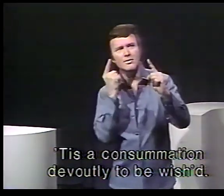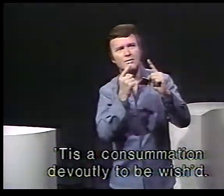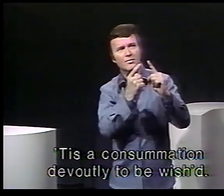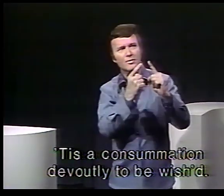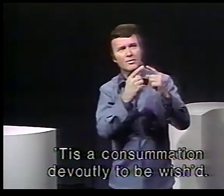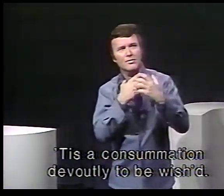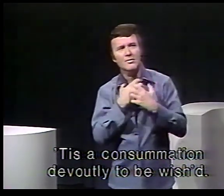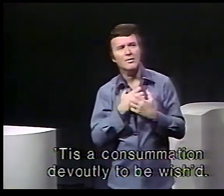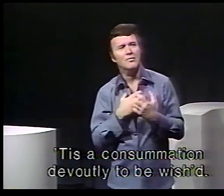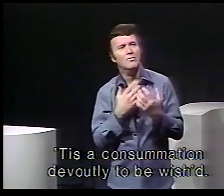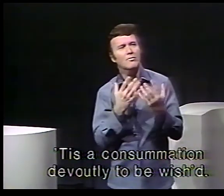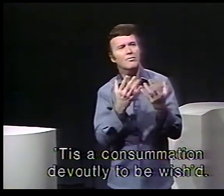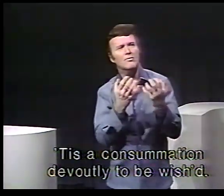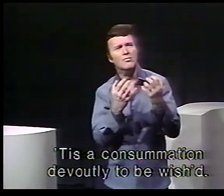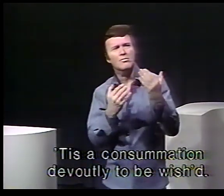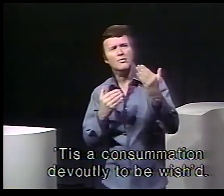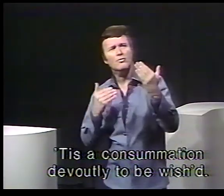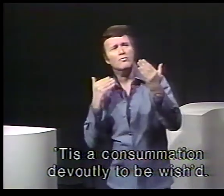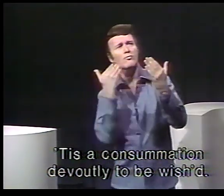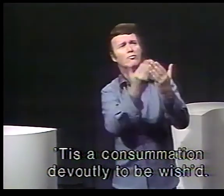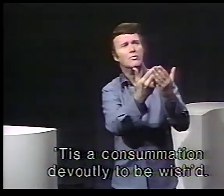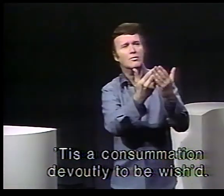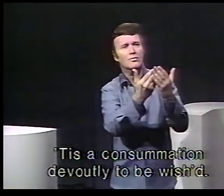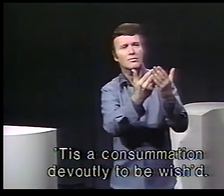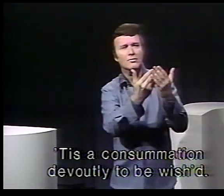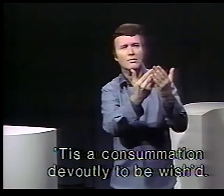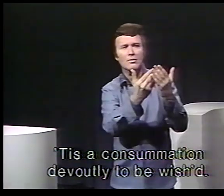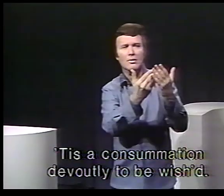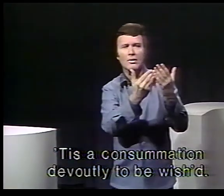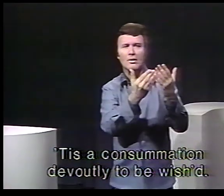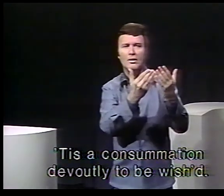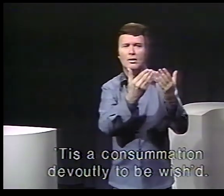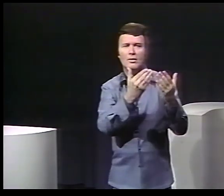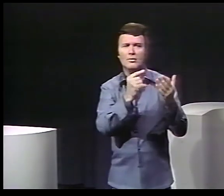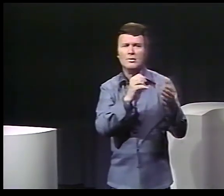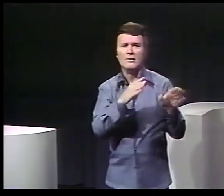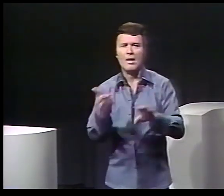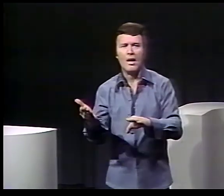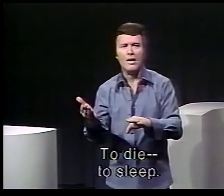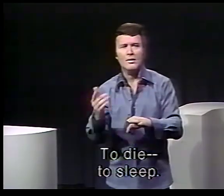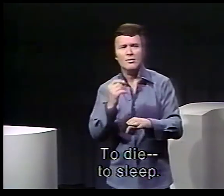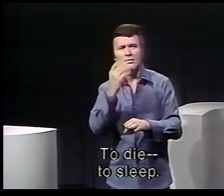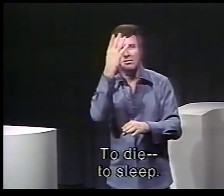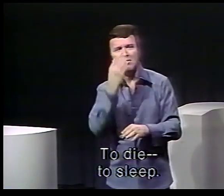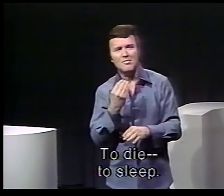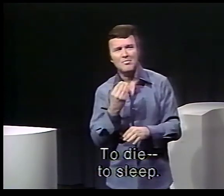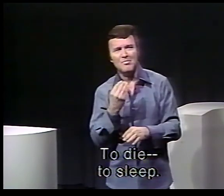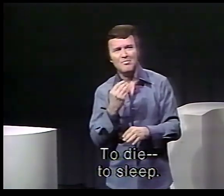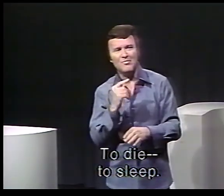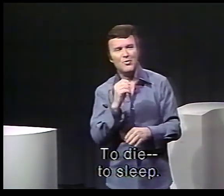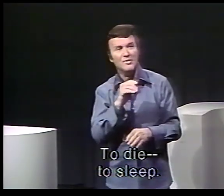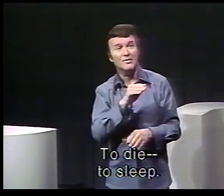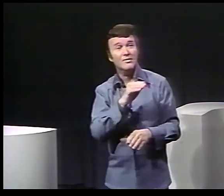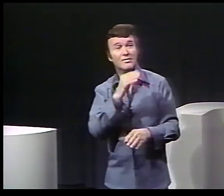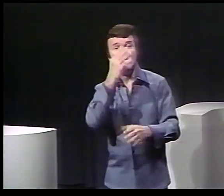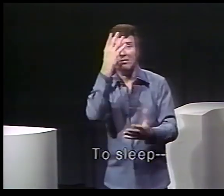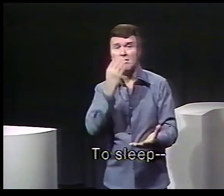a consummation devoutly to be wished. To die, to